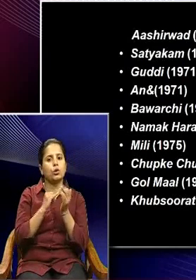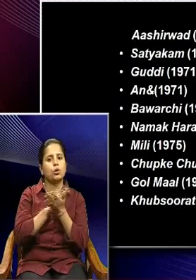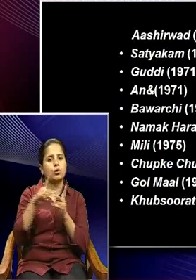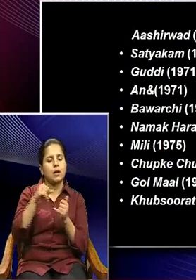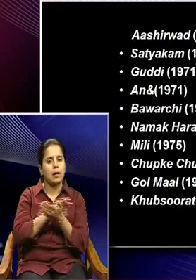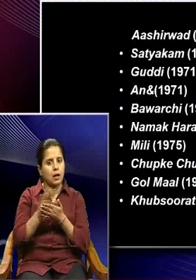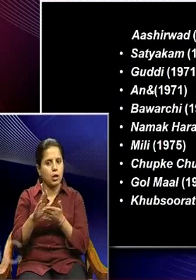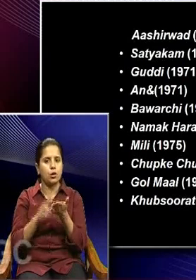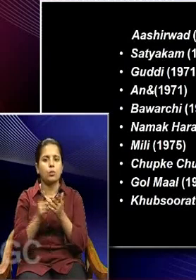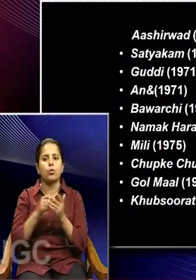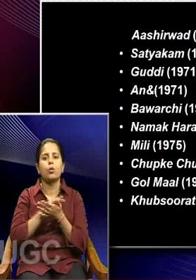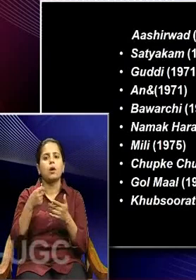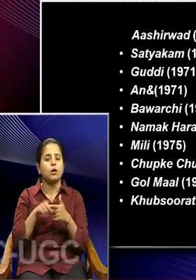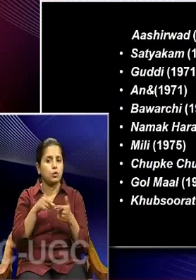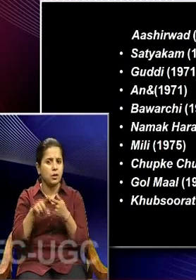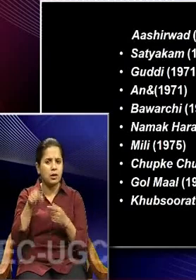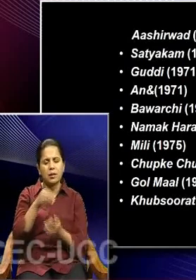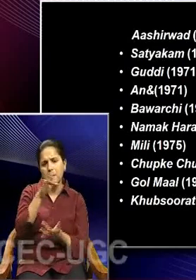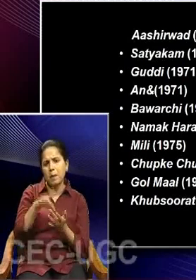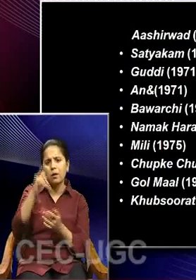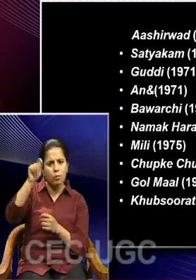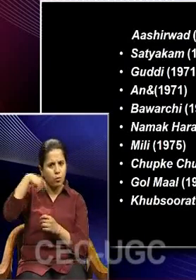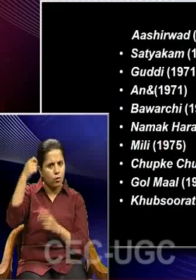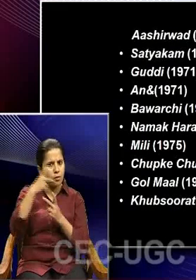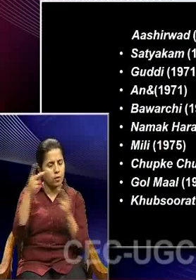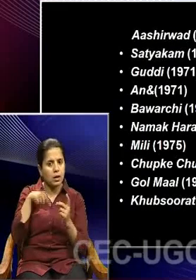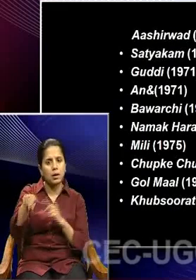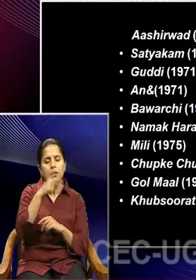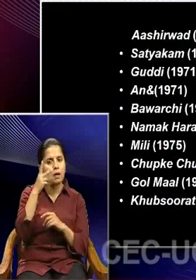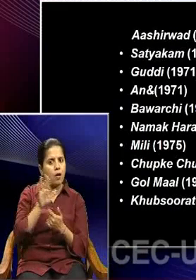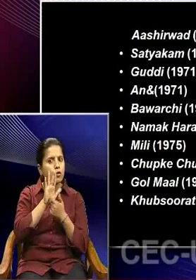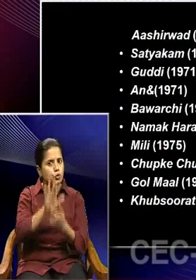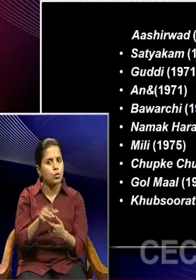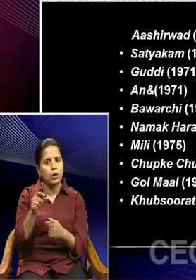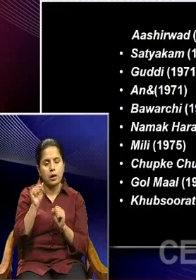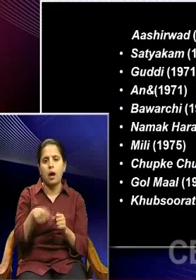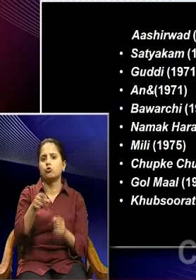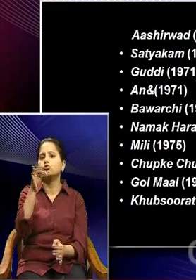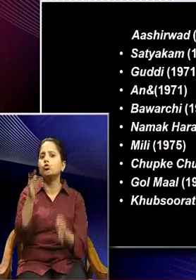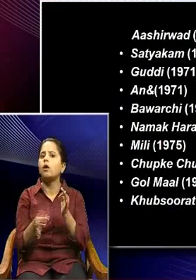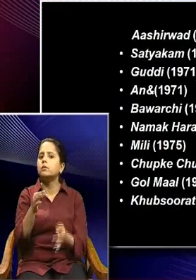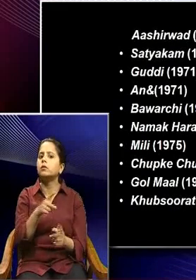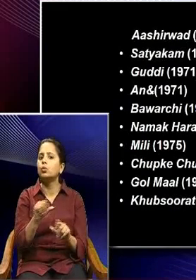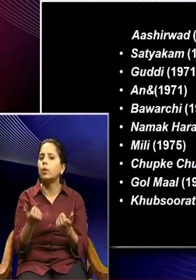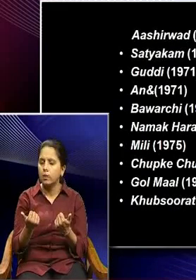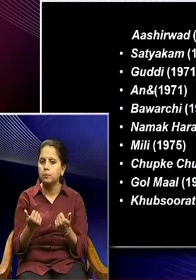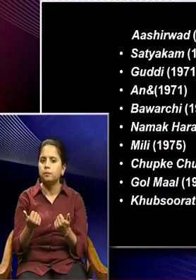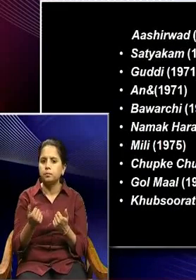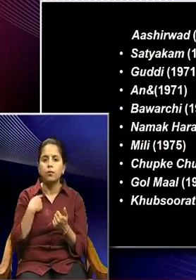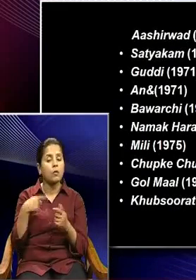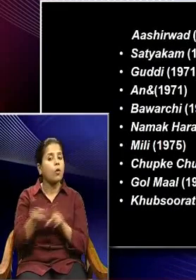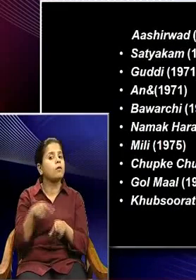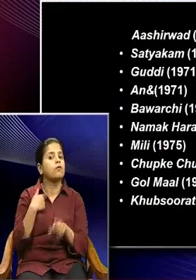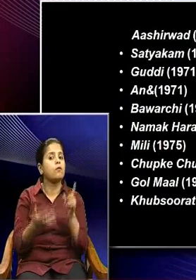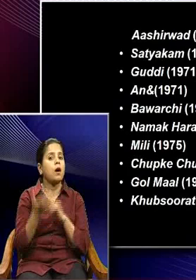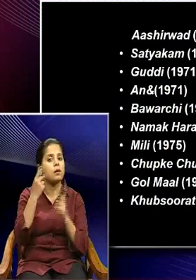we find that the kind of middle cinema which he was propagating, he was able to do justice with it. And we also find